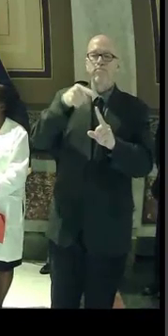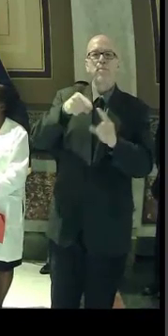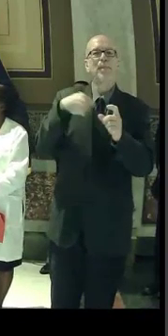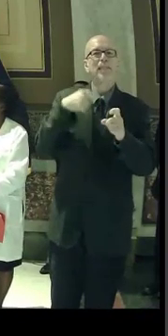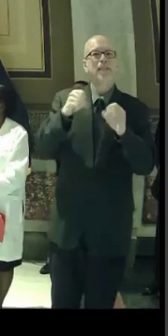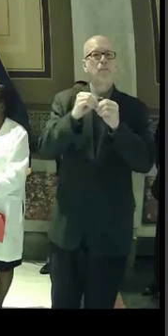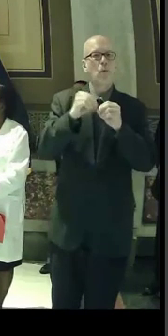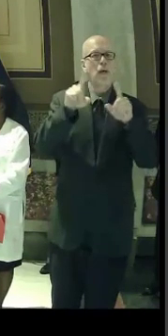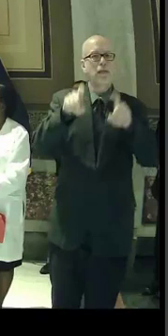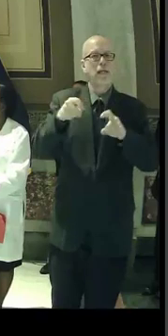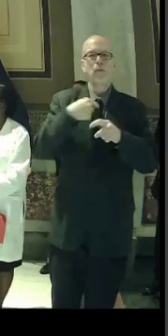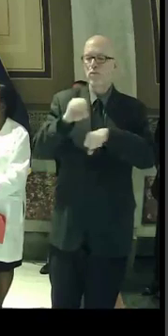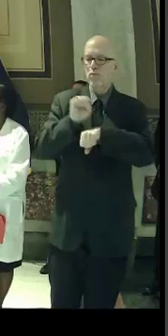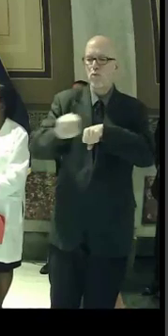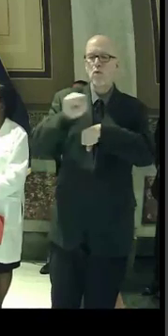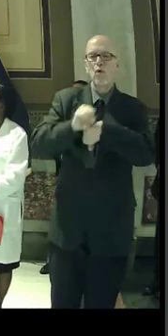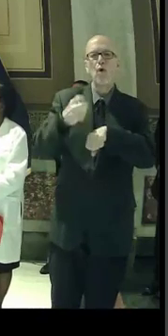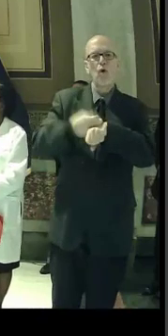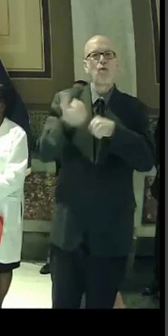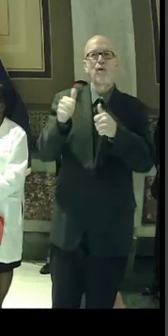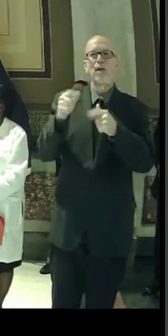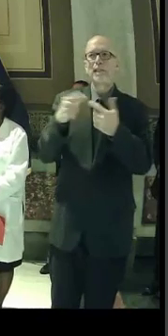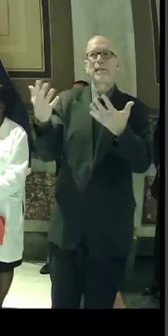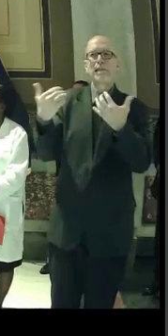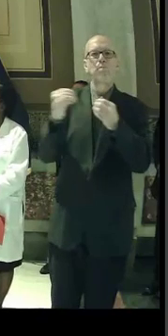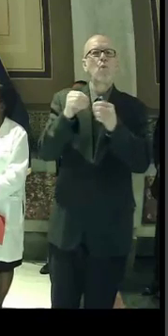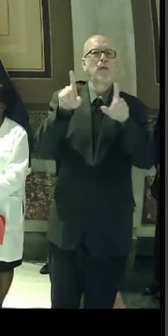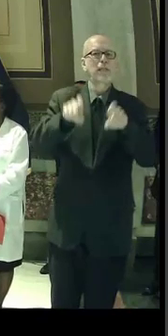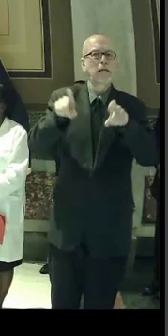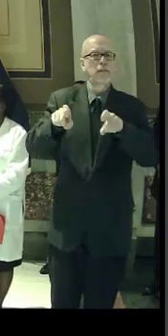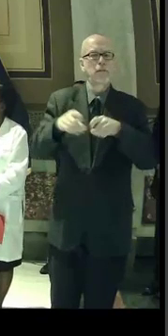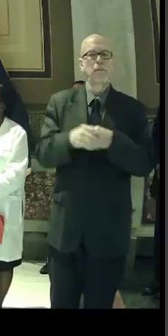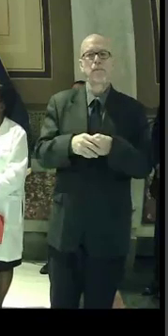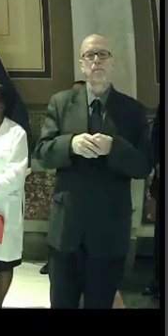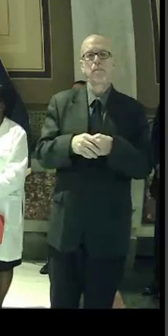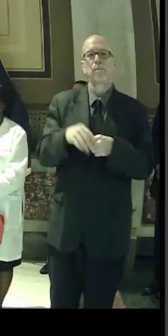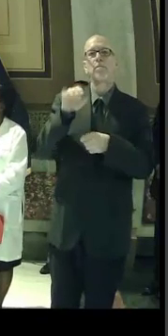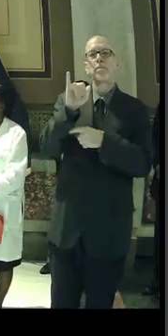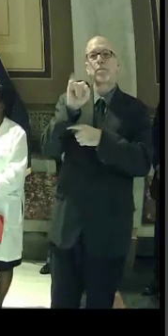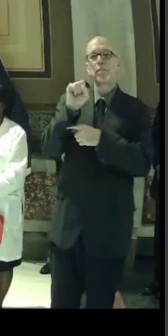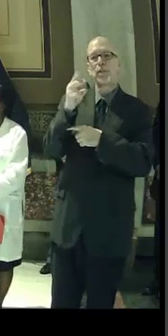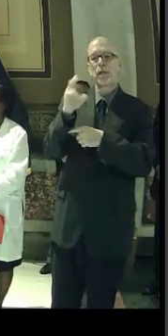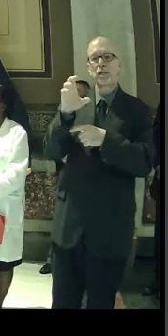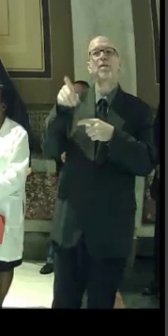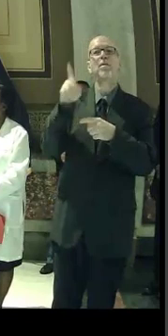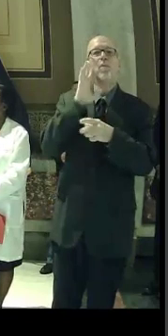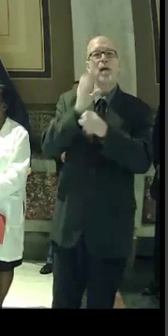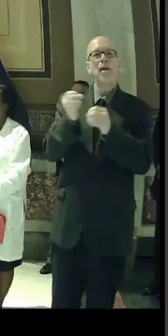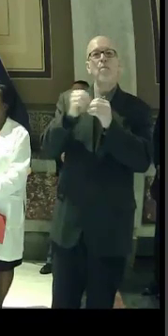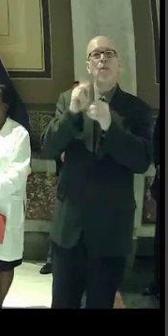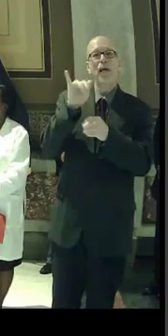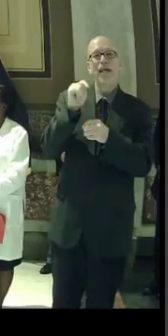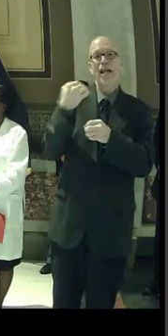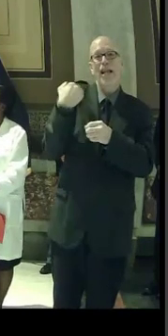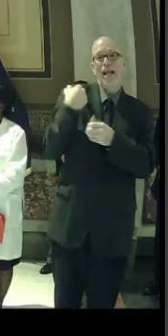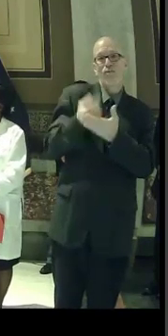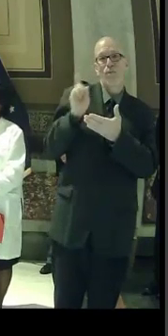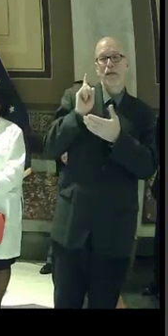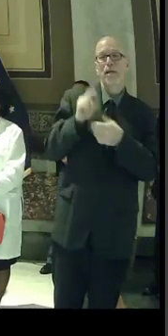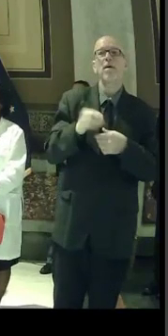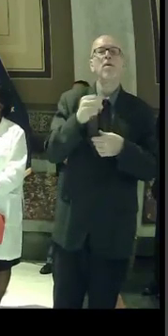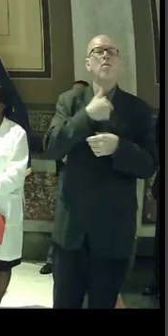are working diligently to address these concerns. ISDH did receive more kits at the end of last week,